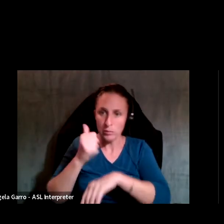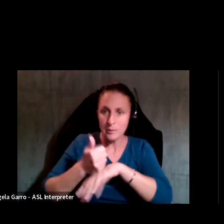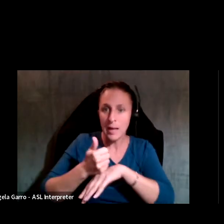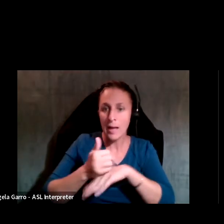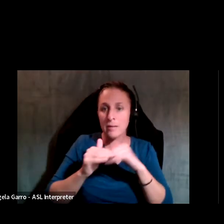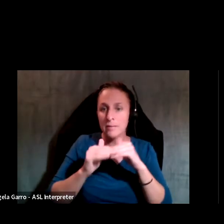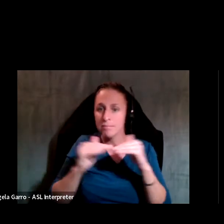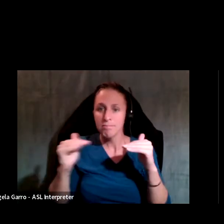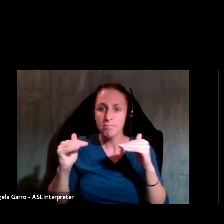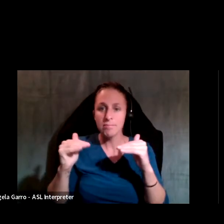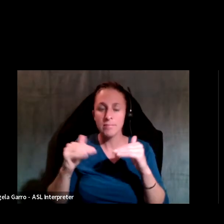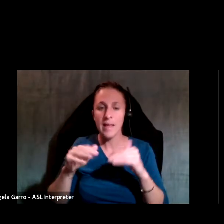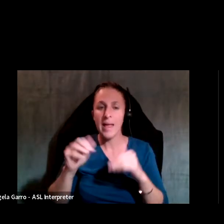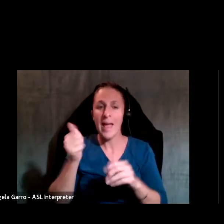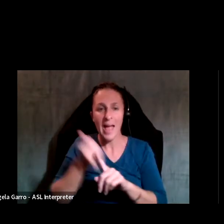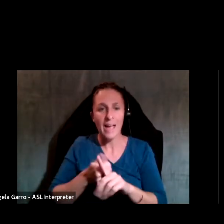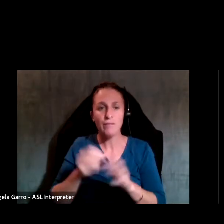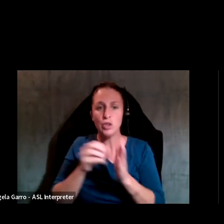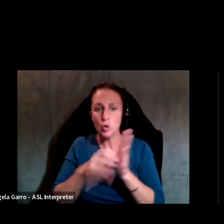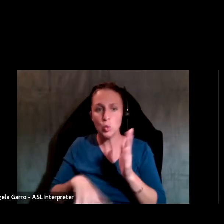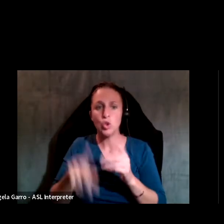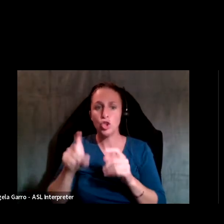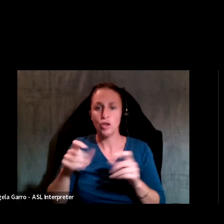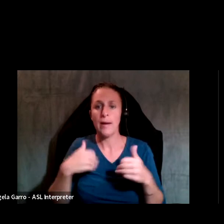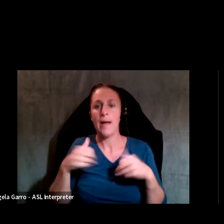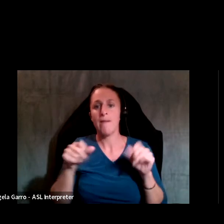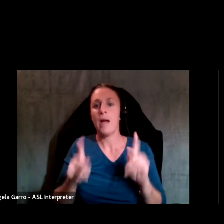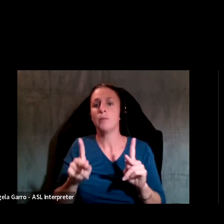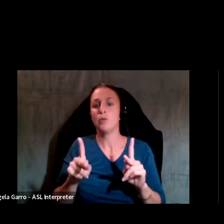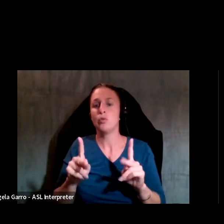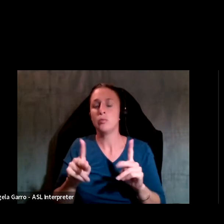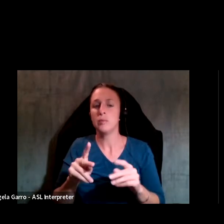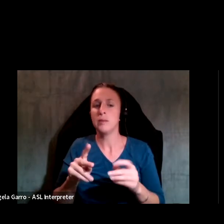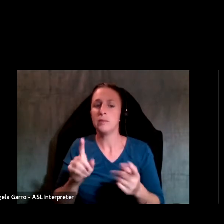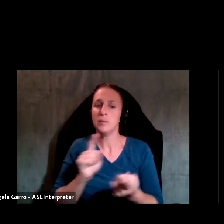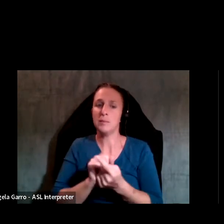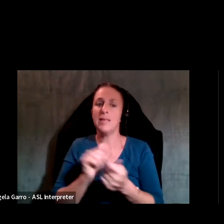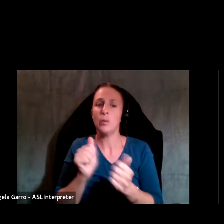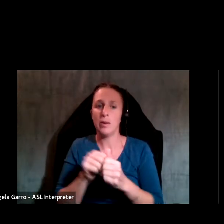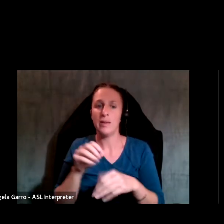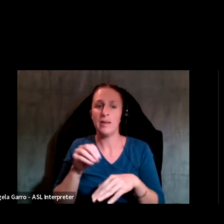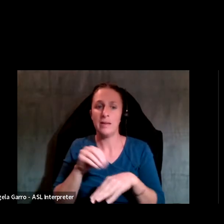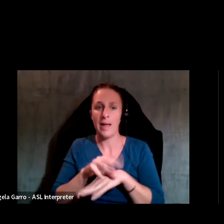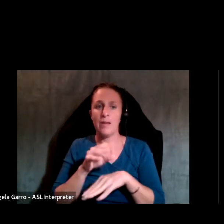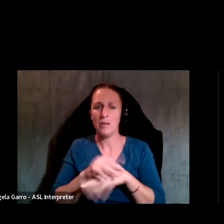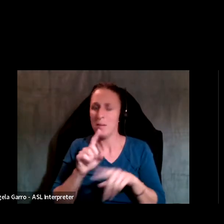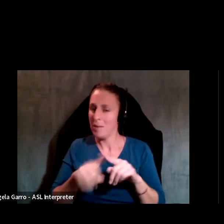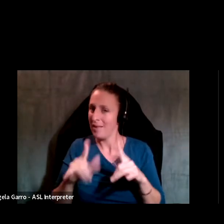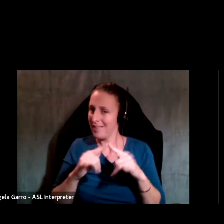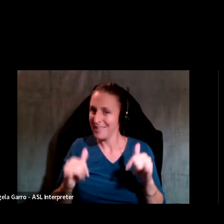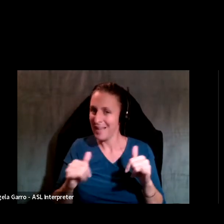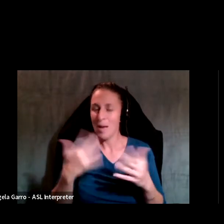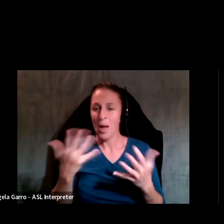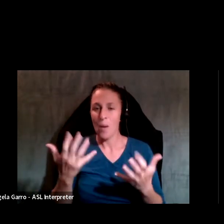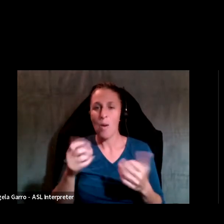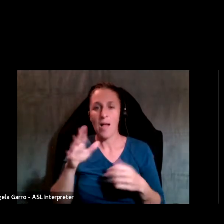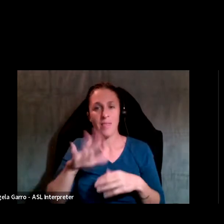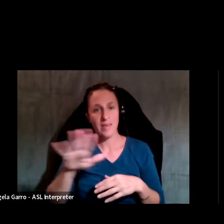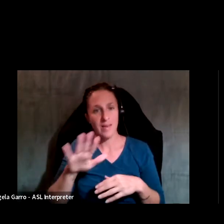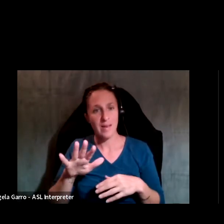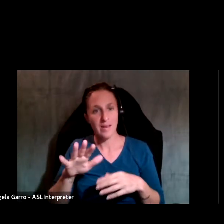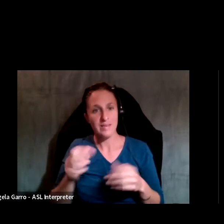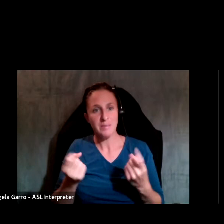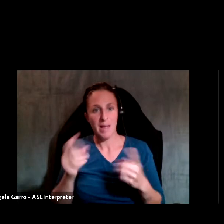single student should have an opportunity to be connecting with their counselor. And at the same time, I want my counselors to spend their resource, which is